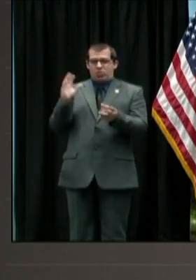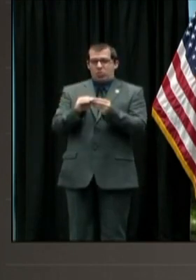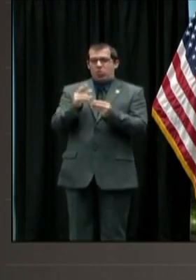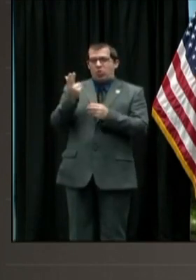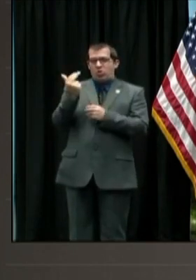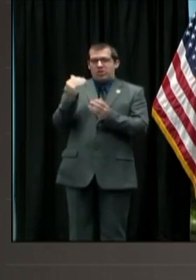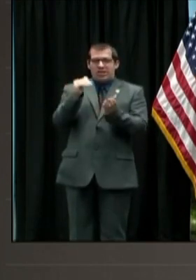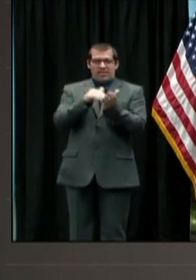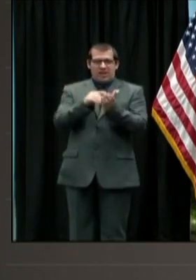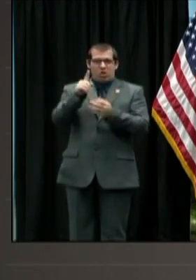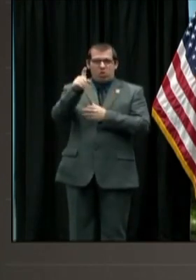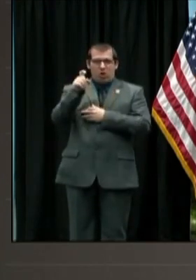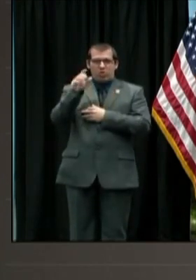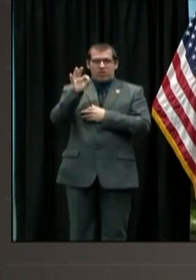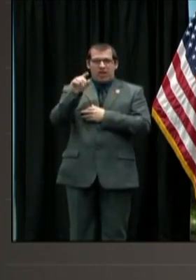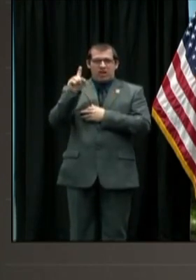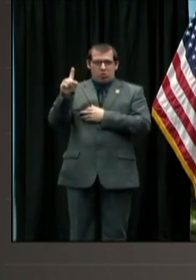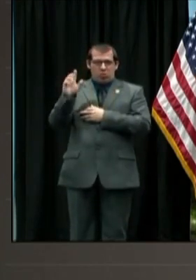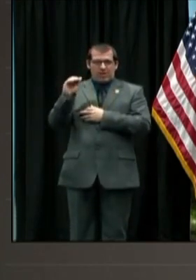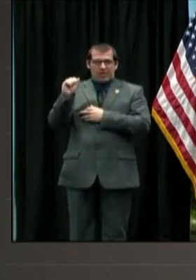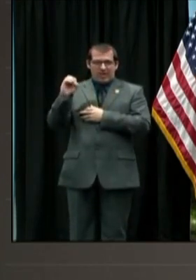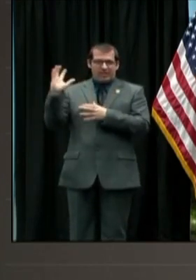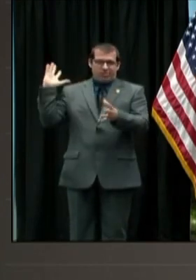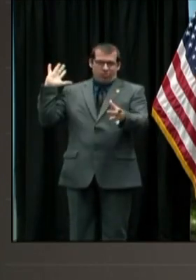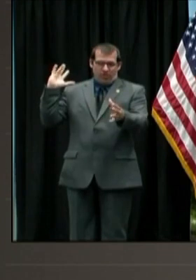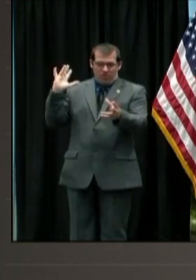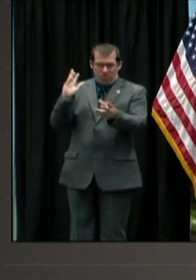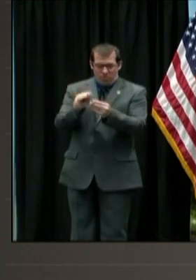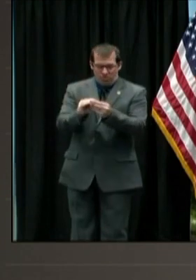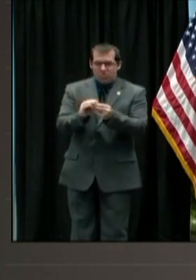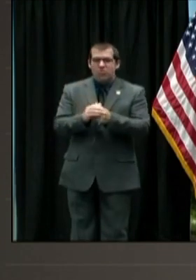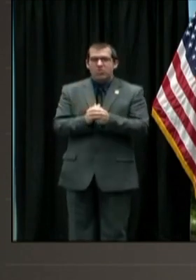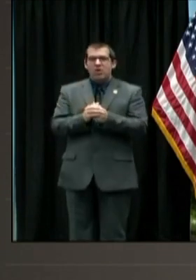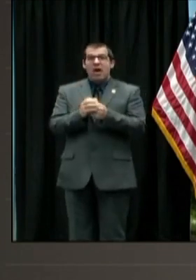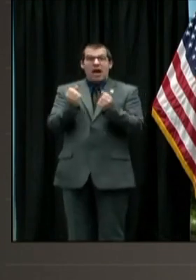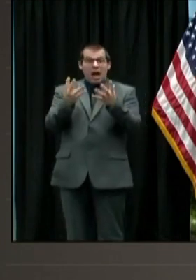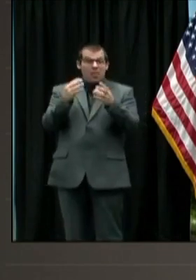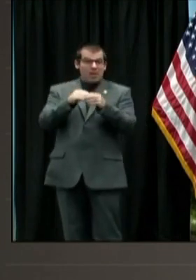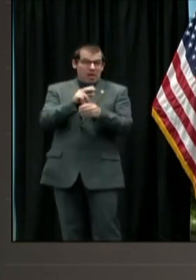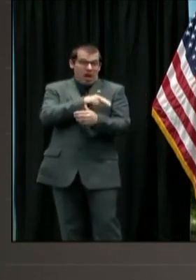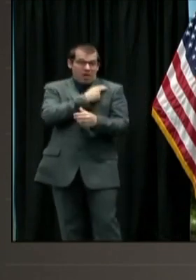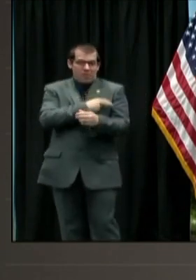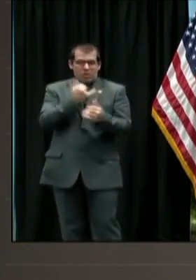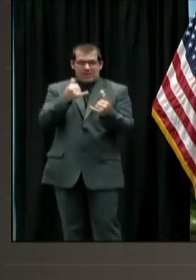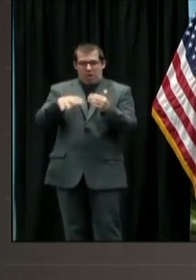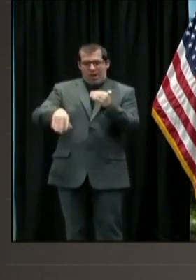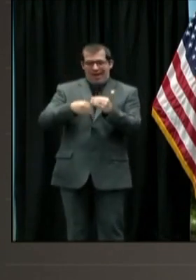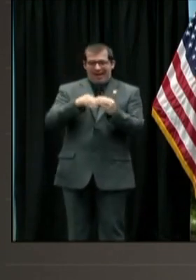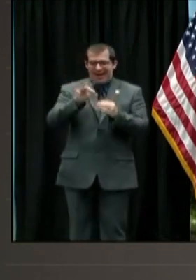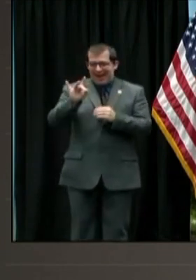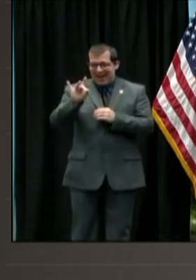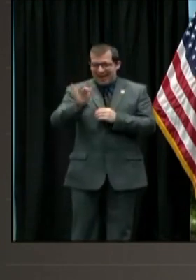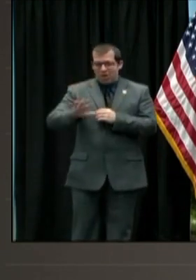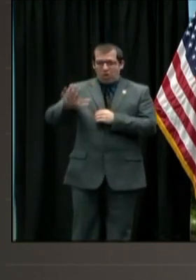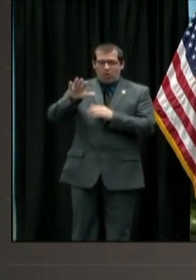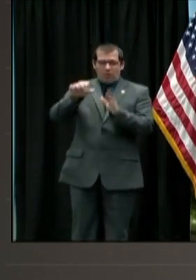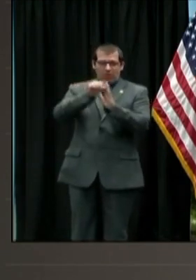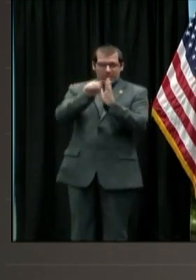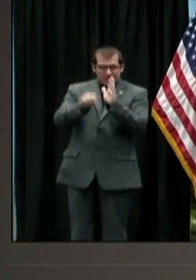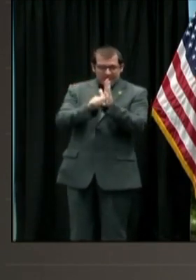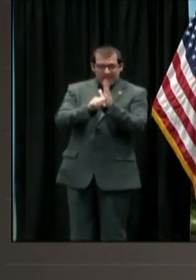to 13,191. In terms of hospitalizations, 8 additional hospitalizations across the